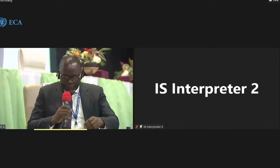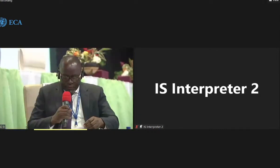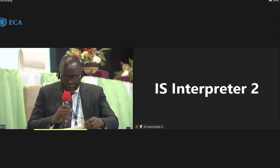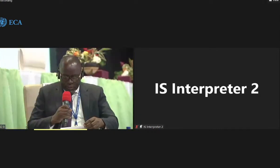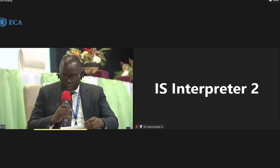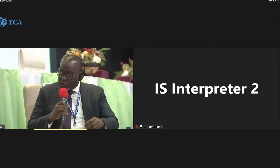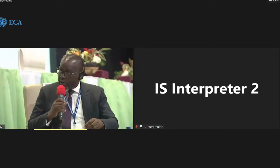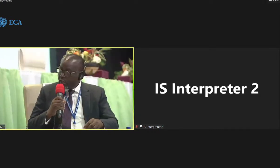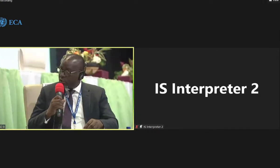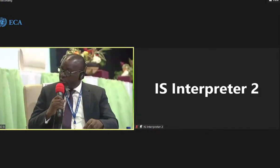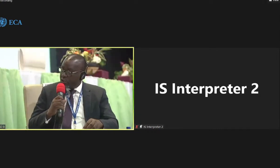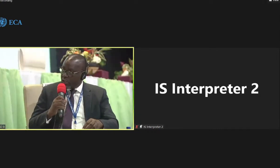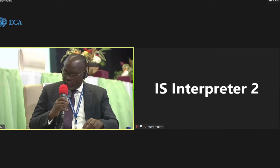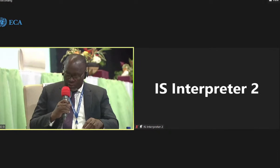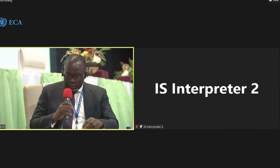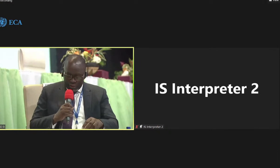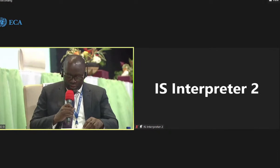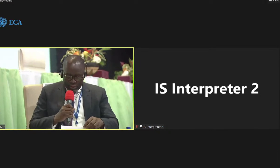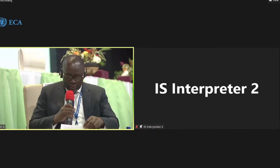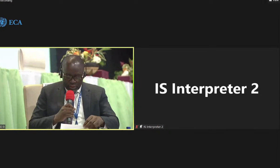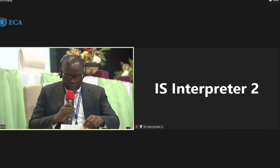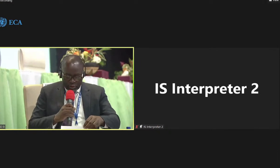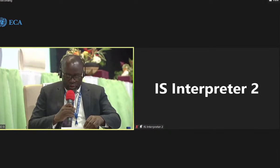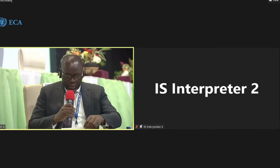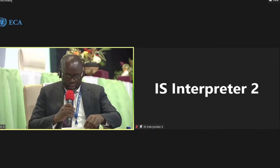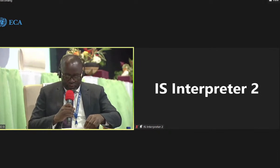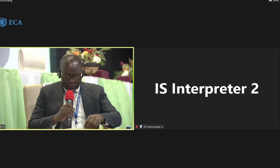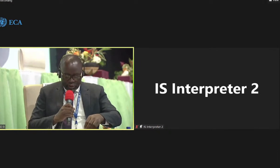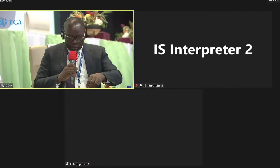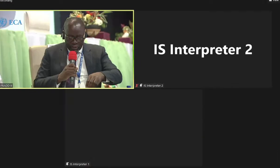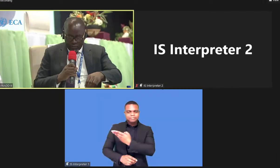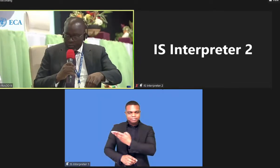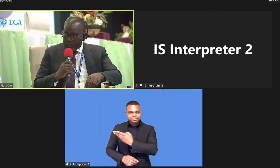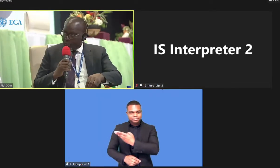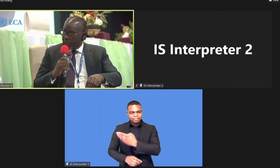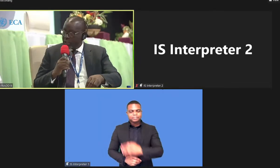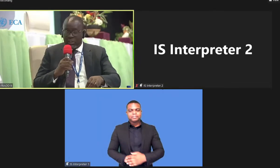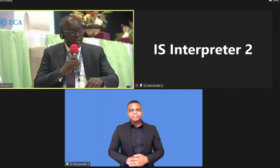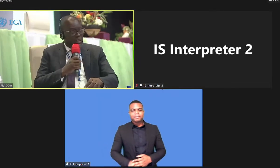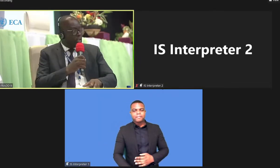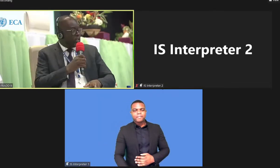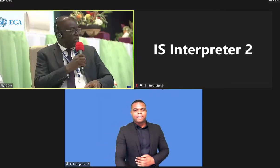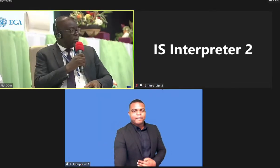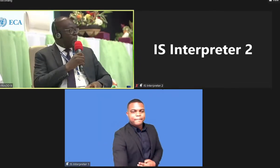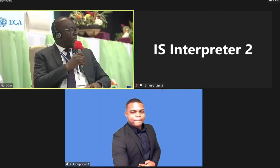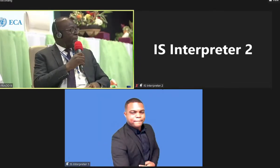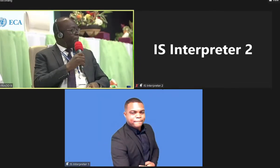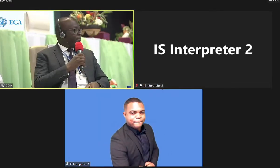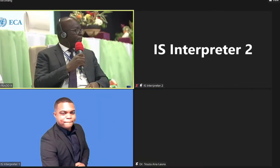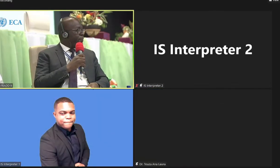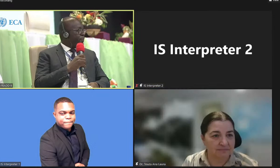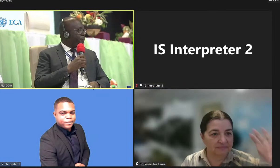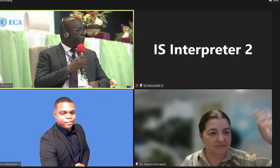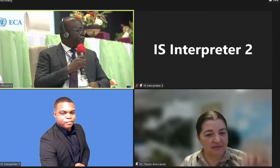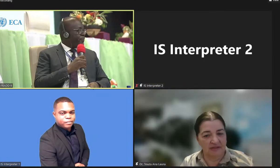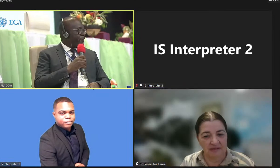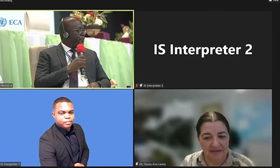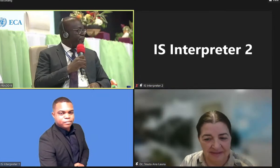UN Food and Agriculture Organization. She's joining us virtually from Cape Verde.